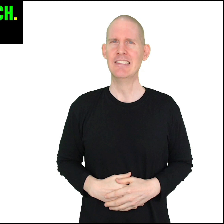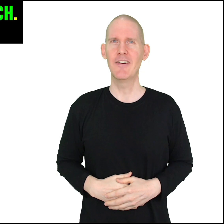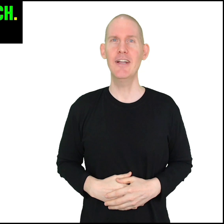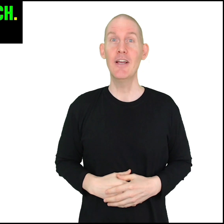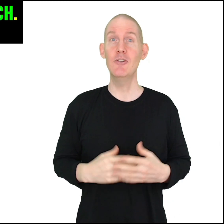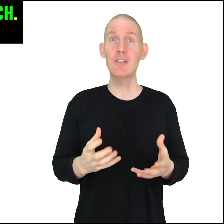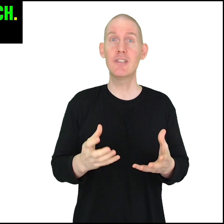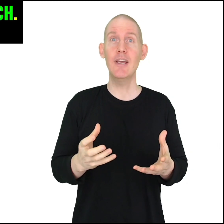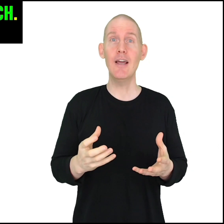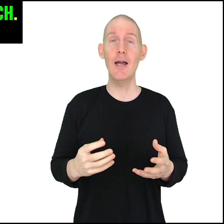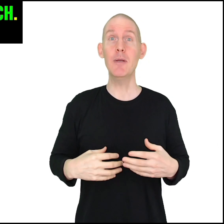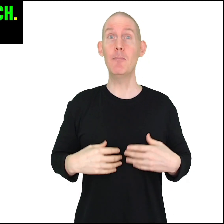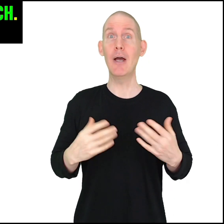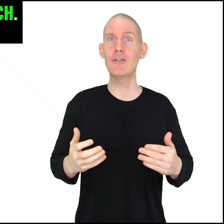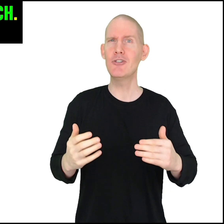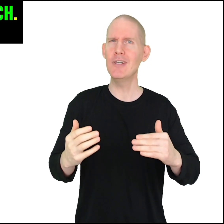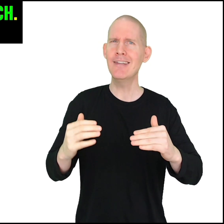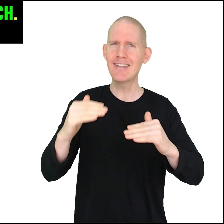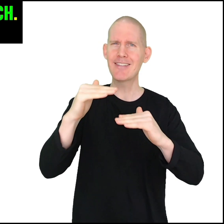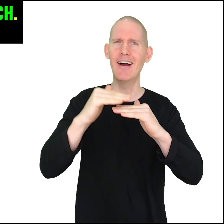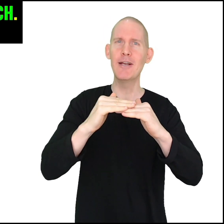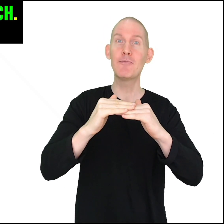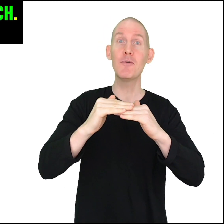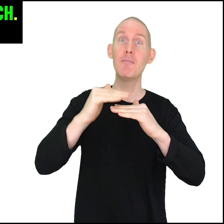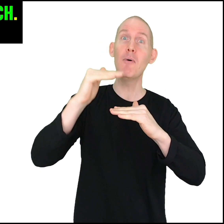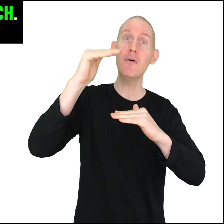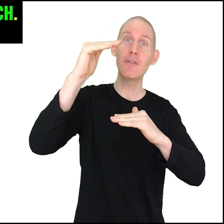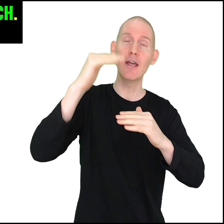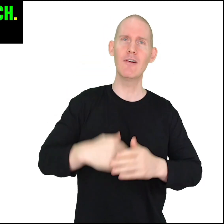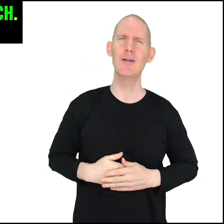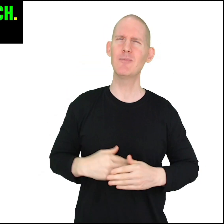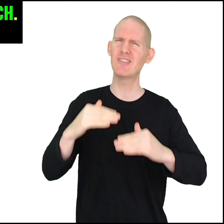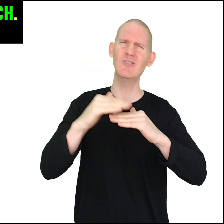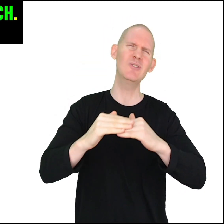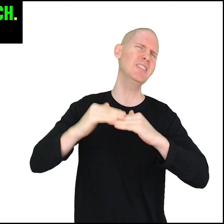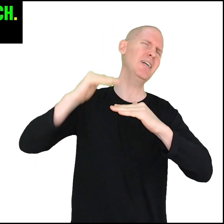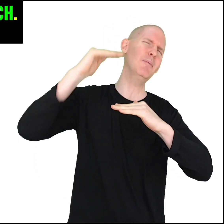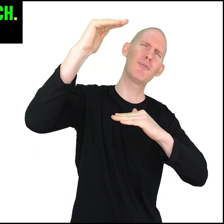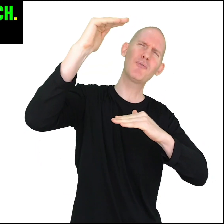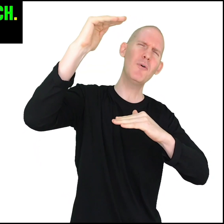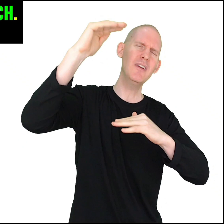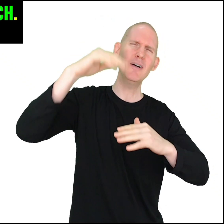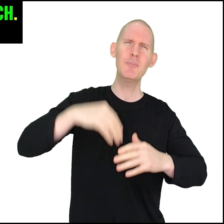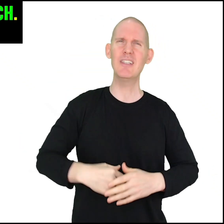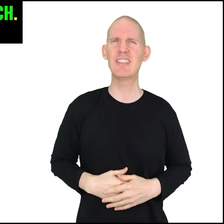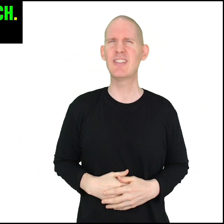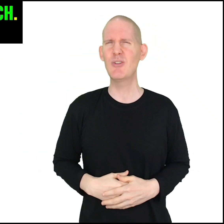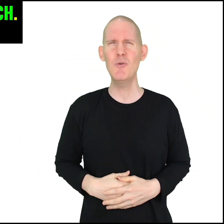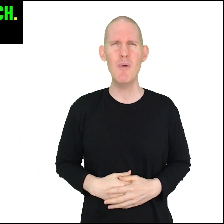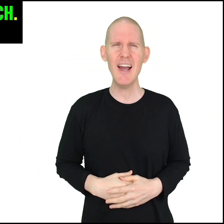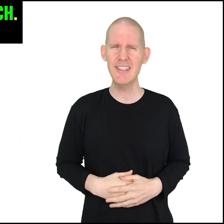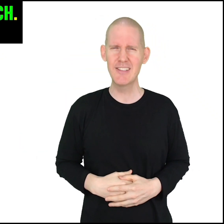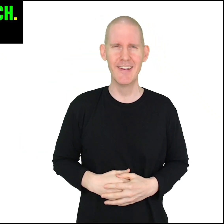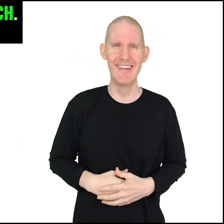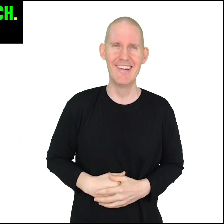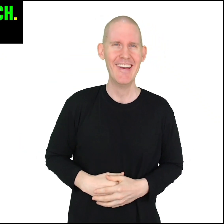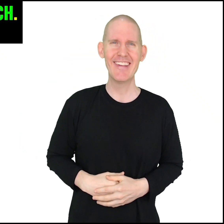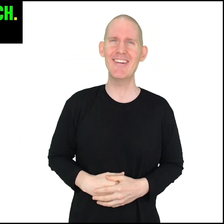Right? You can say I'm embellishing the sign for more than, right? I'm like, I'm throwing it up there. It's too much. They're eating